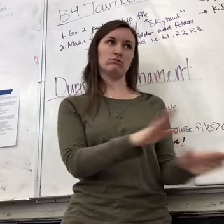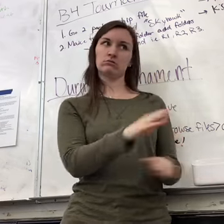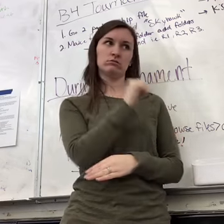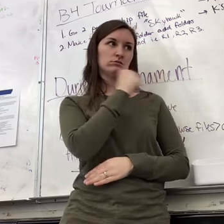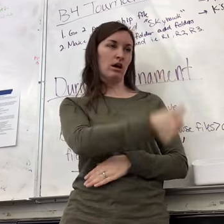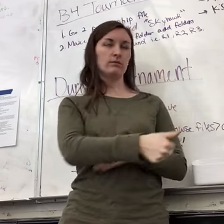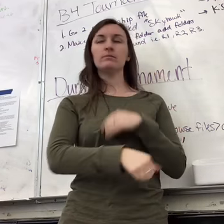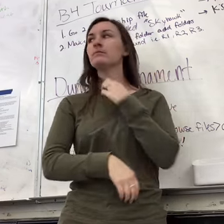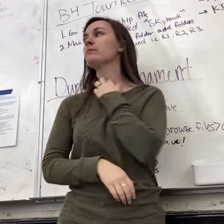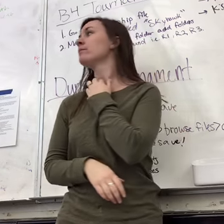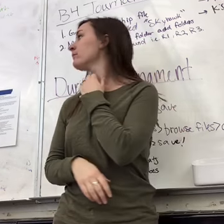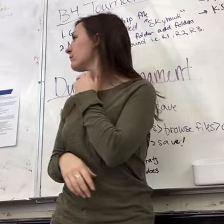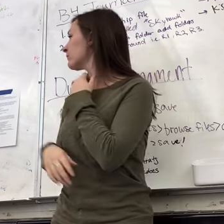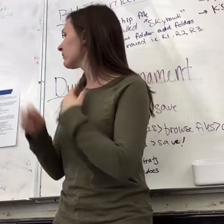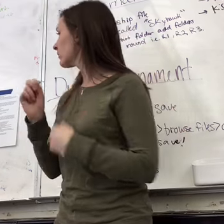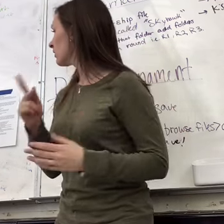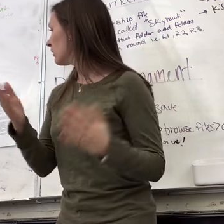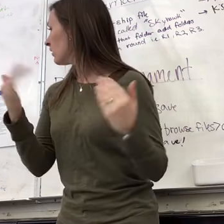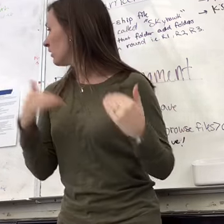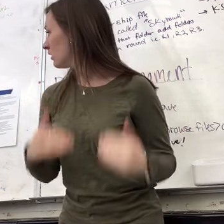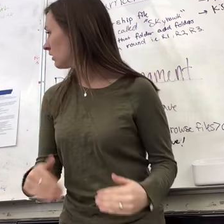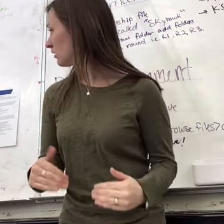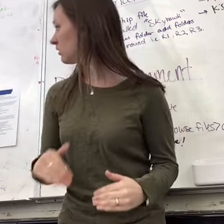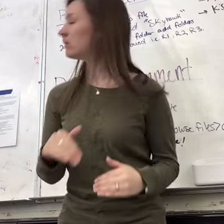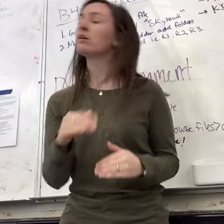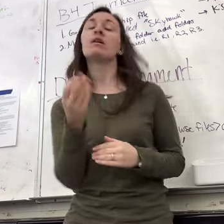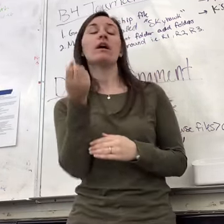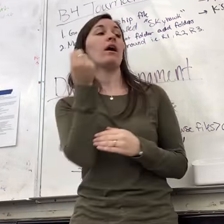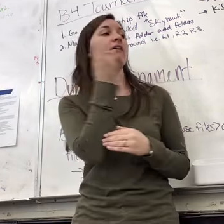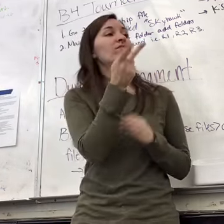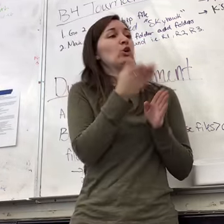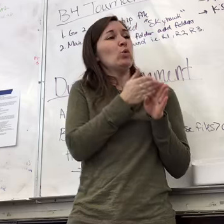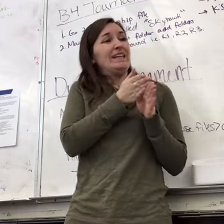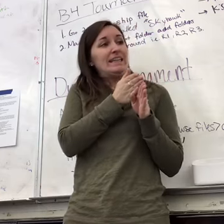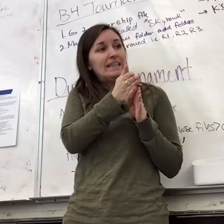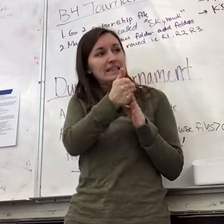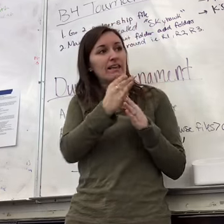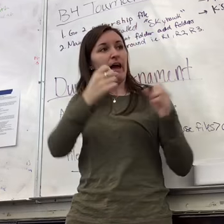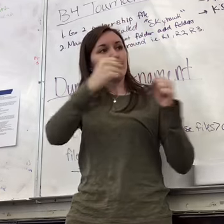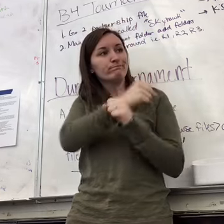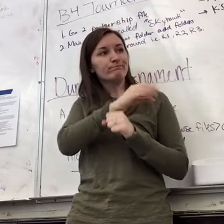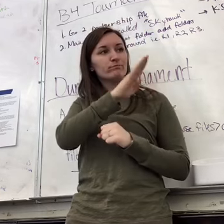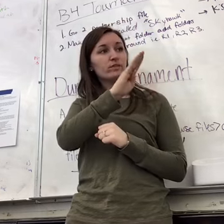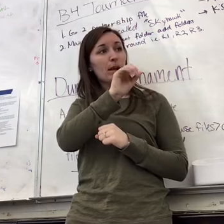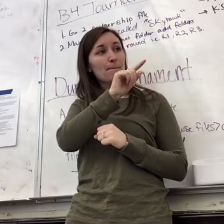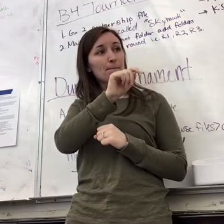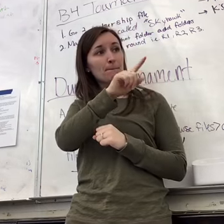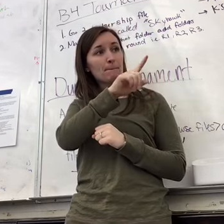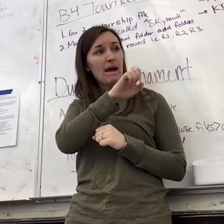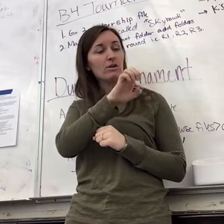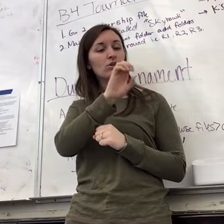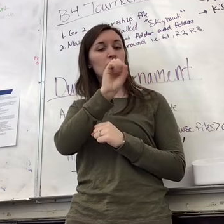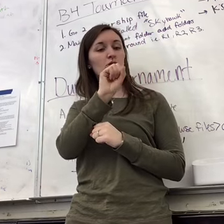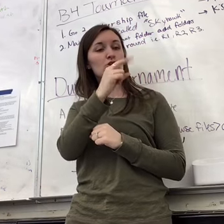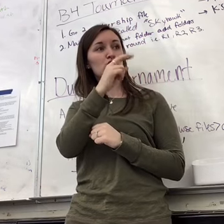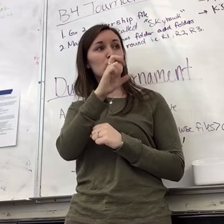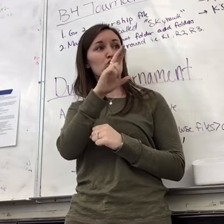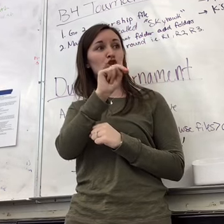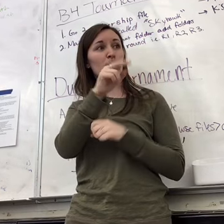Okay. Couple of key battles and things like that. Sherman's March to the Sea is going to be one of the last ones.